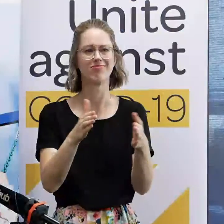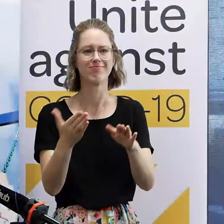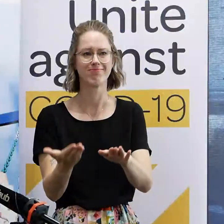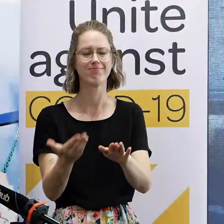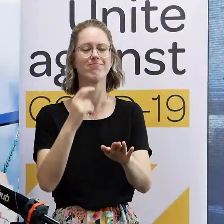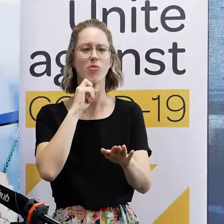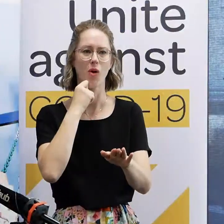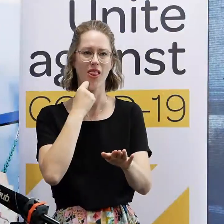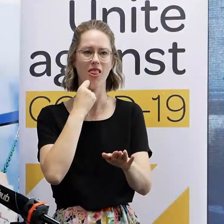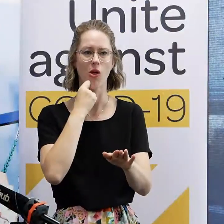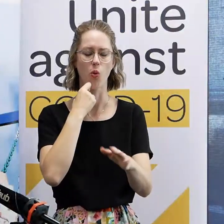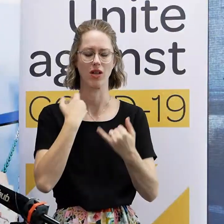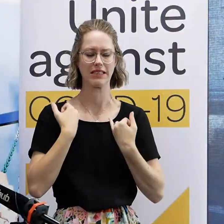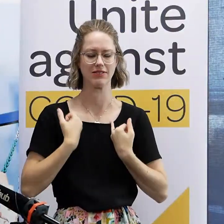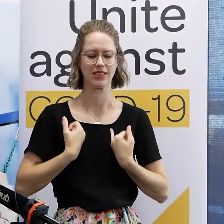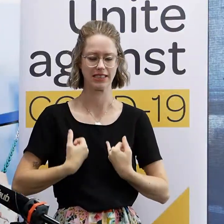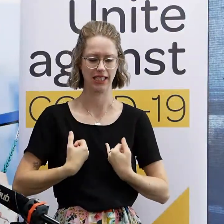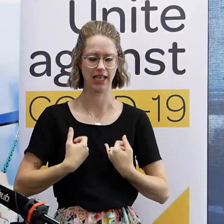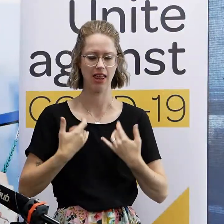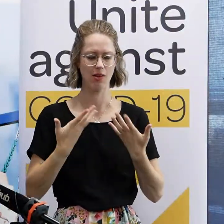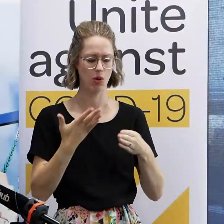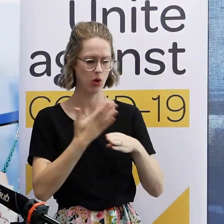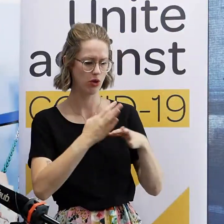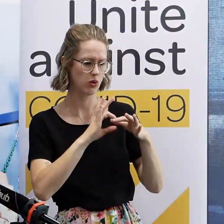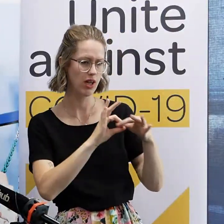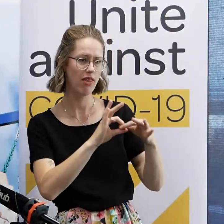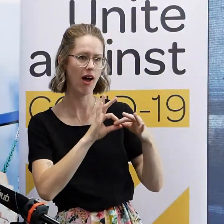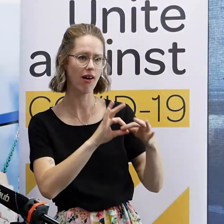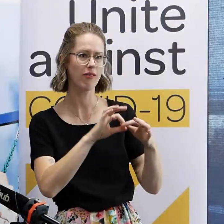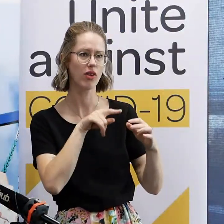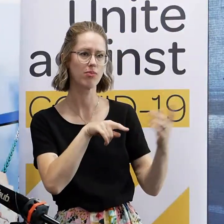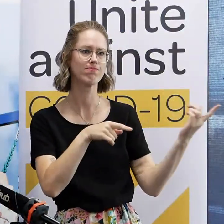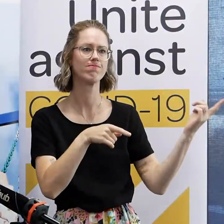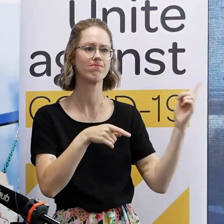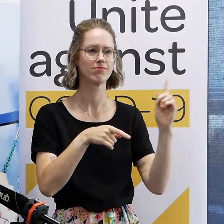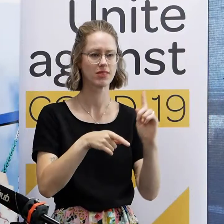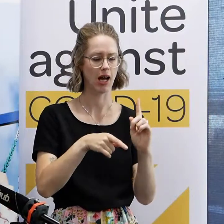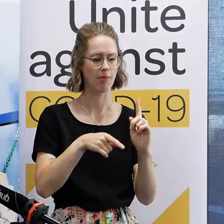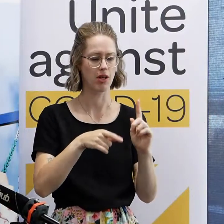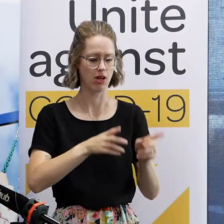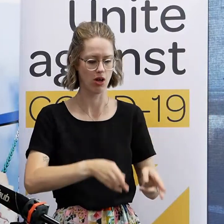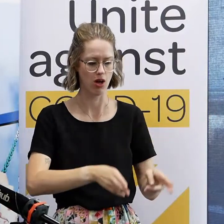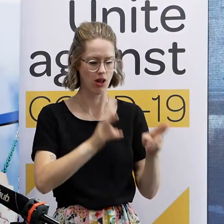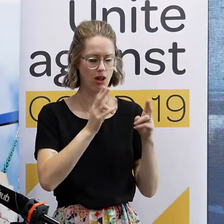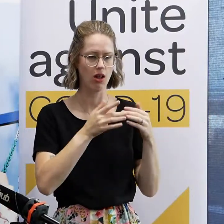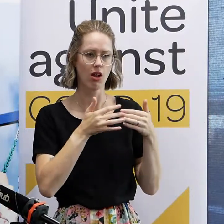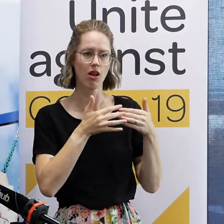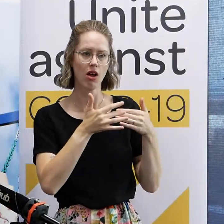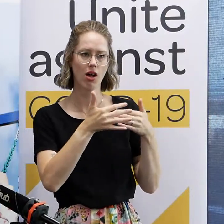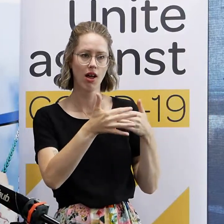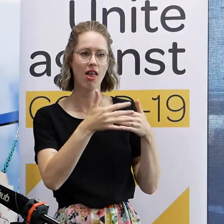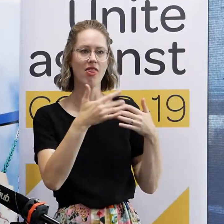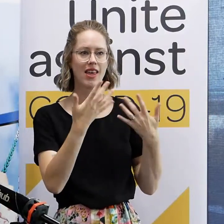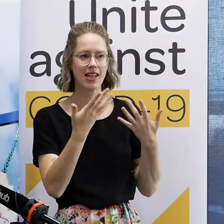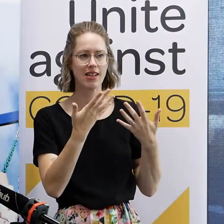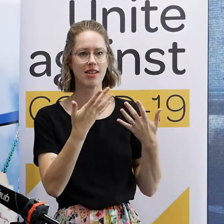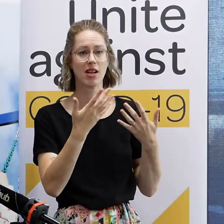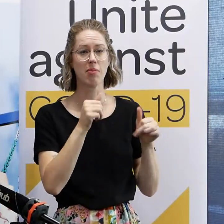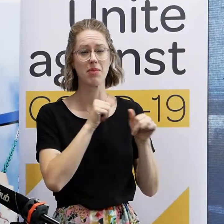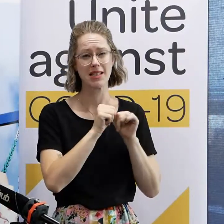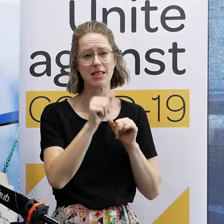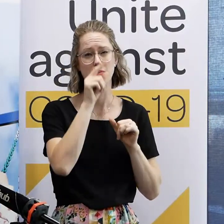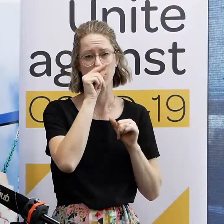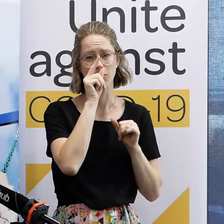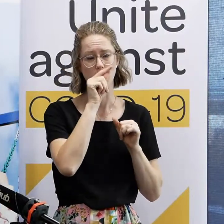is significantly ill, and we then work with them to bring them into the country, into an isolation facility, and then as best as we